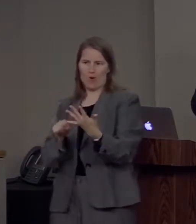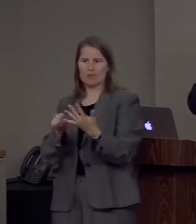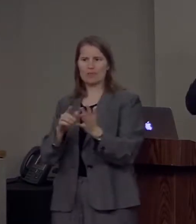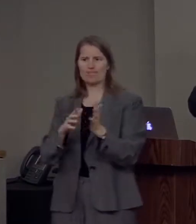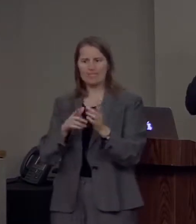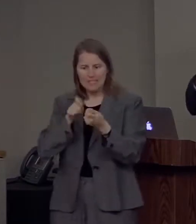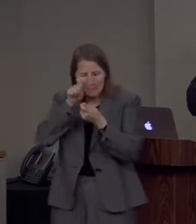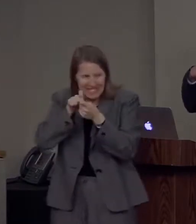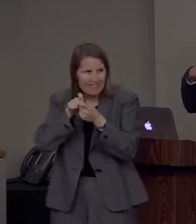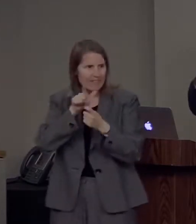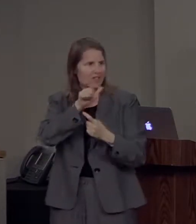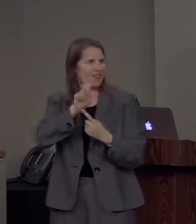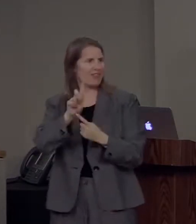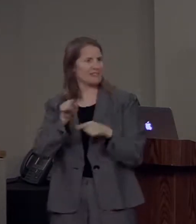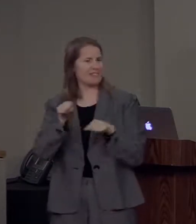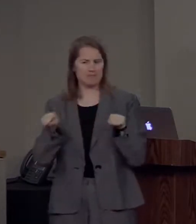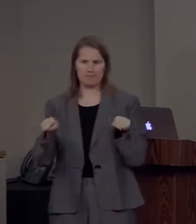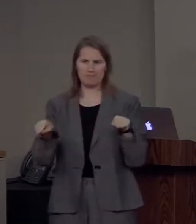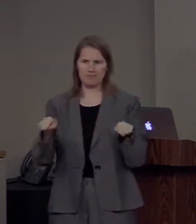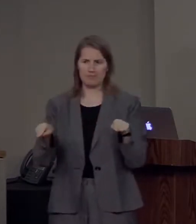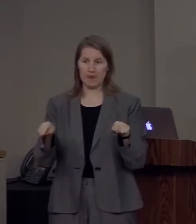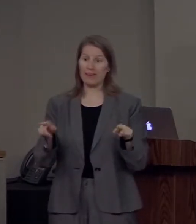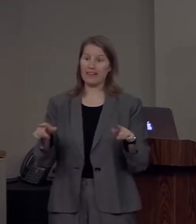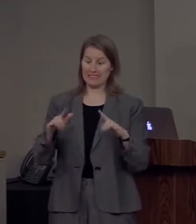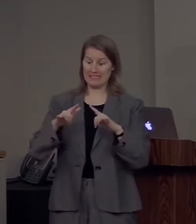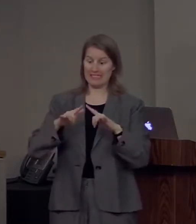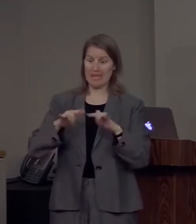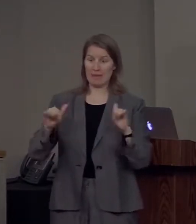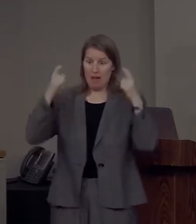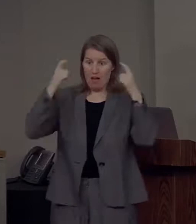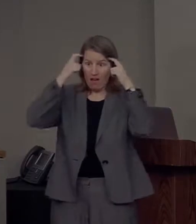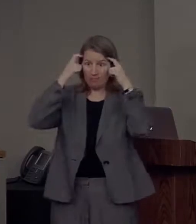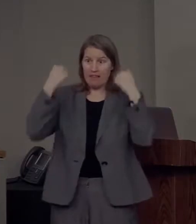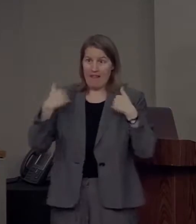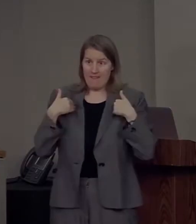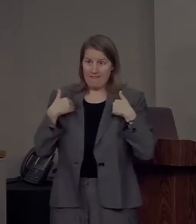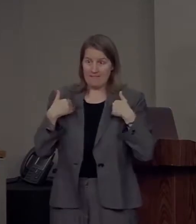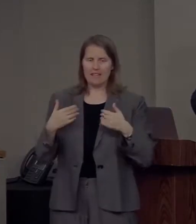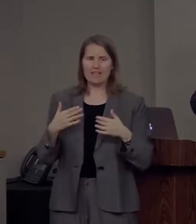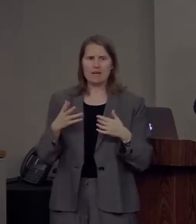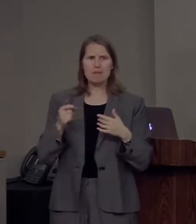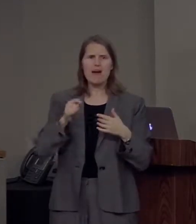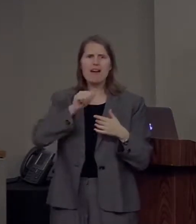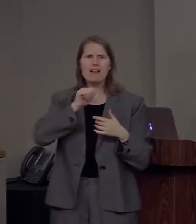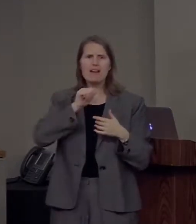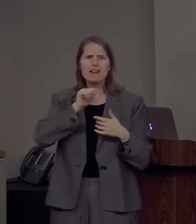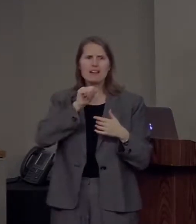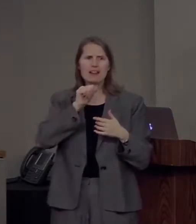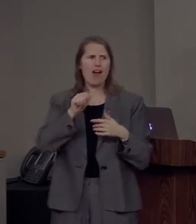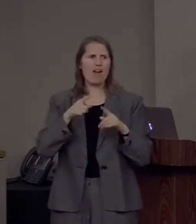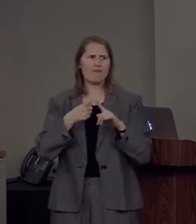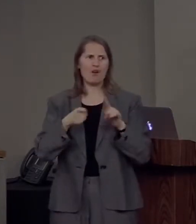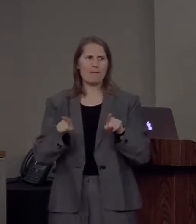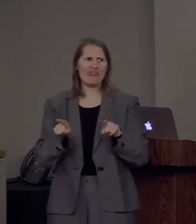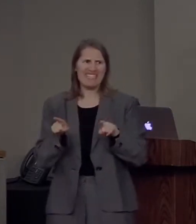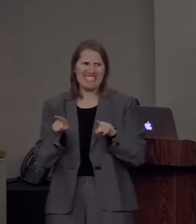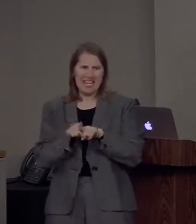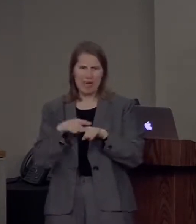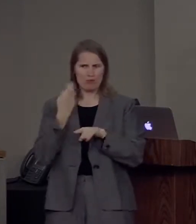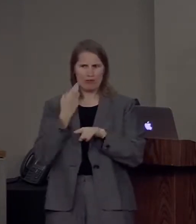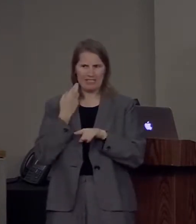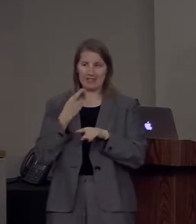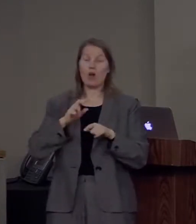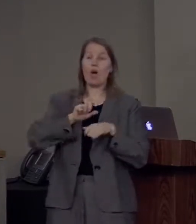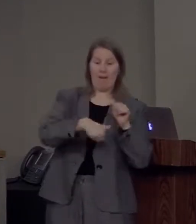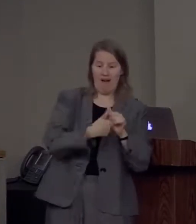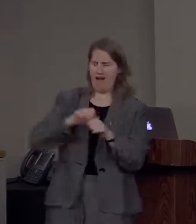domains, and then sort of having them coexist in the same mind-brain, but not necessarily having arisen from the same common cause.